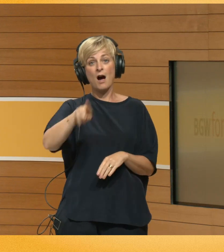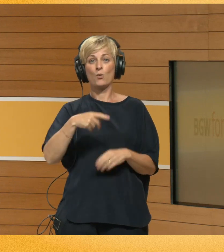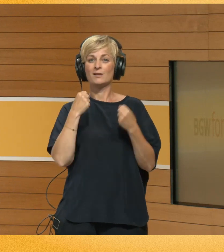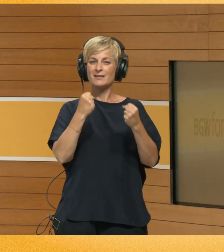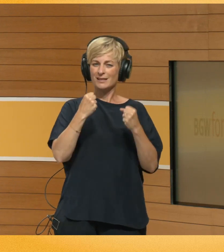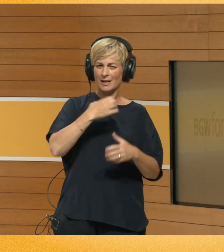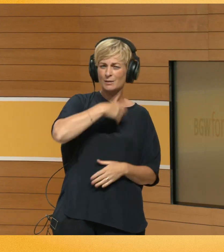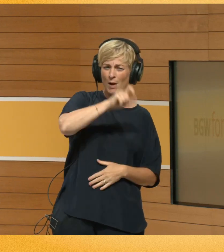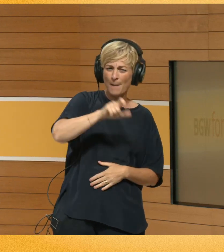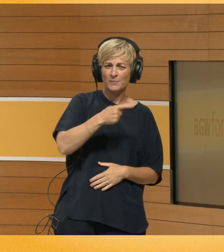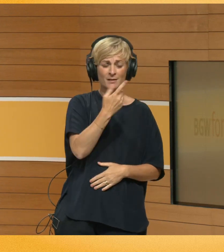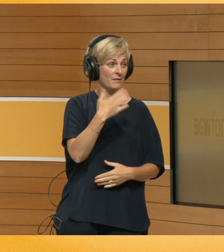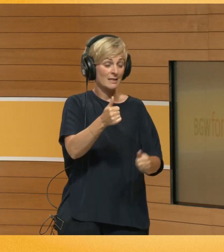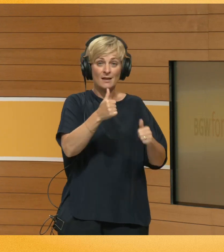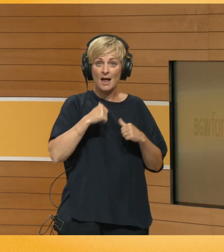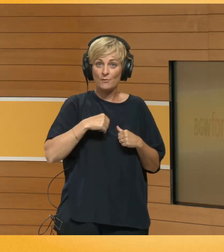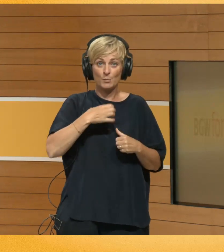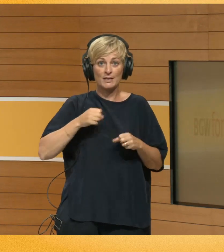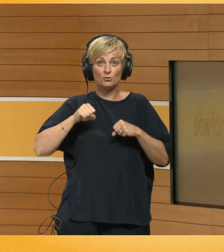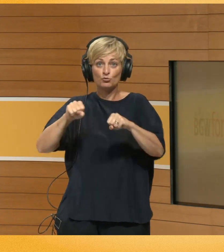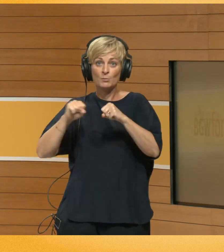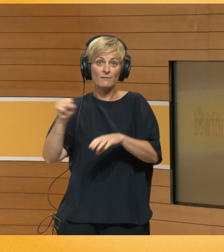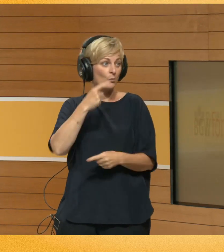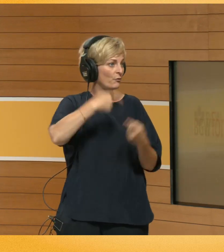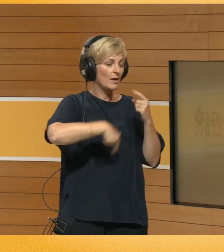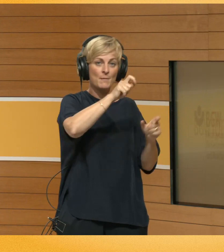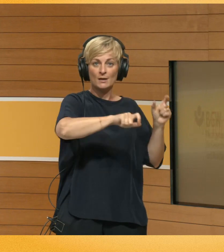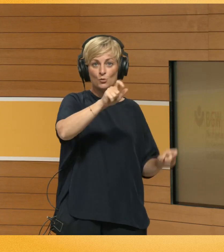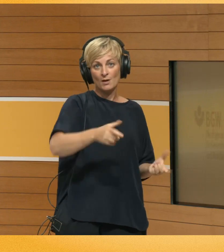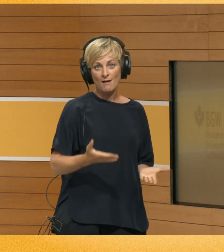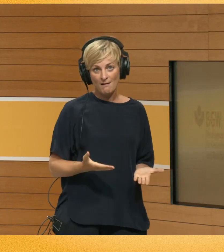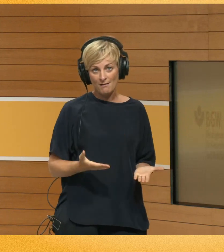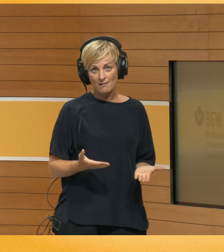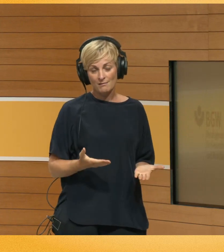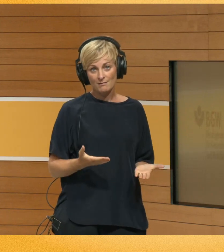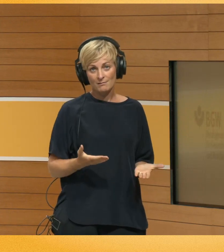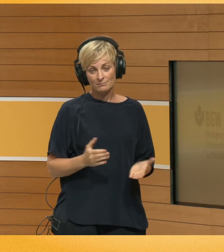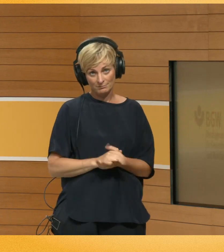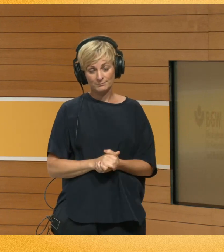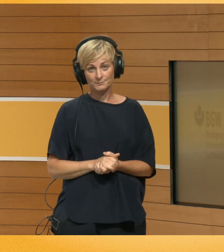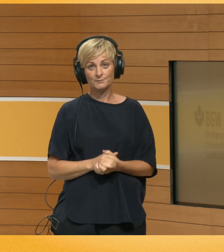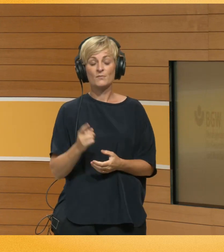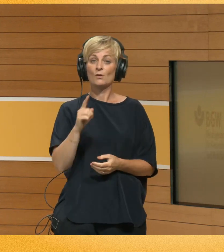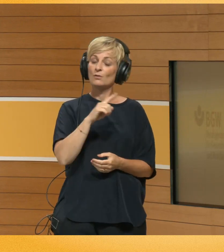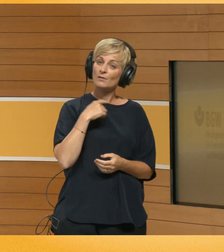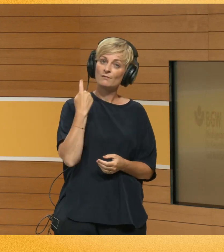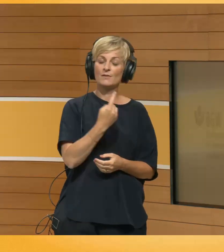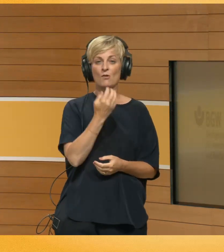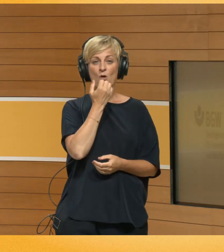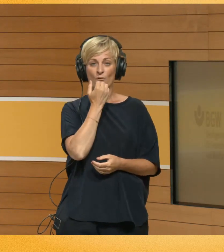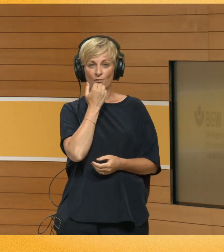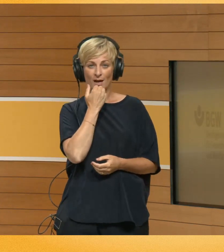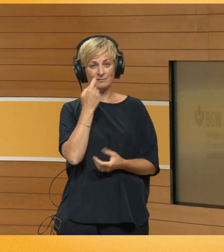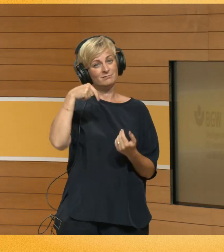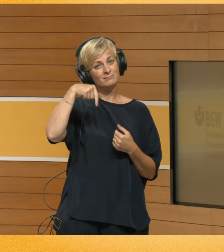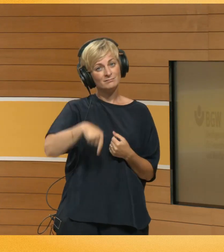people. But we hope that that this contribution just opens up a door for